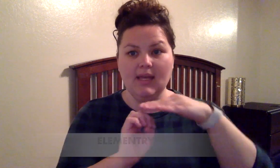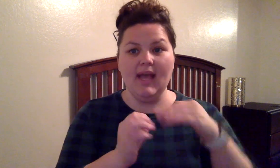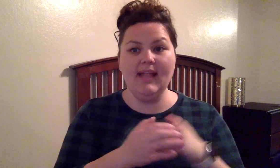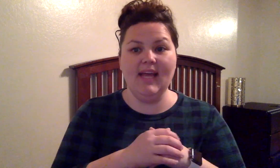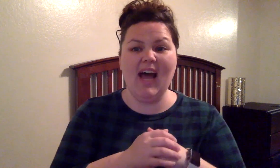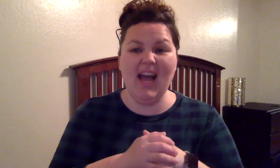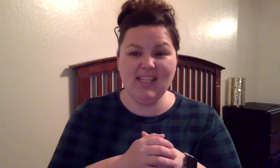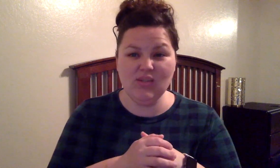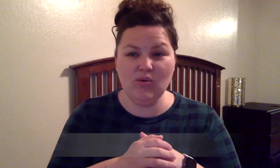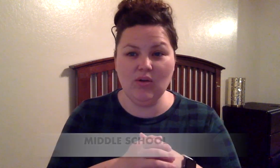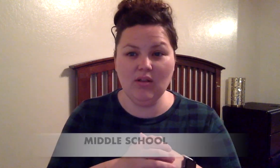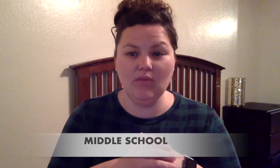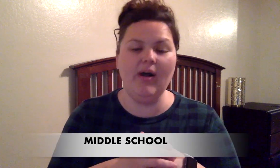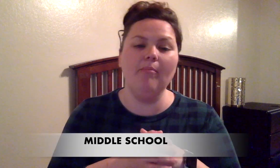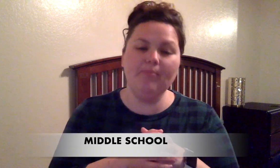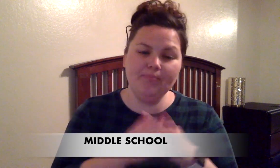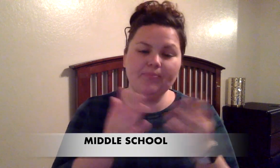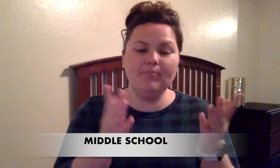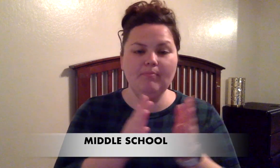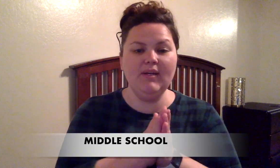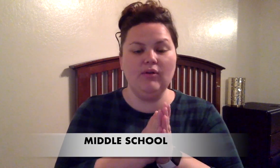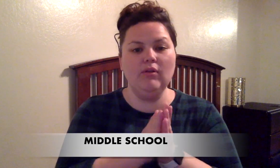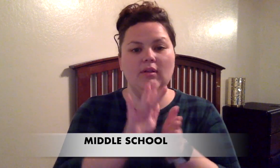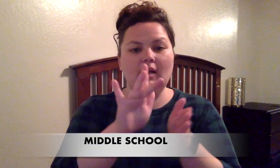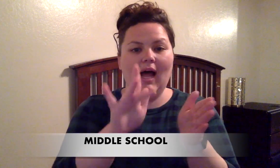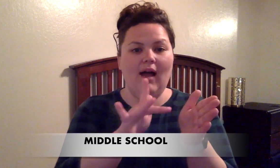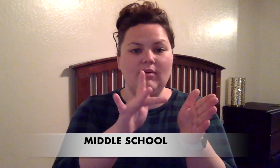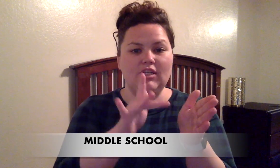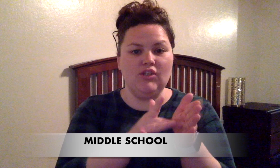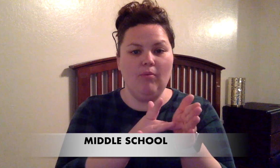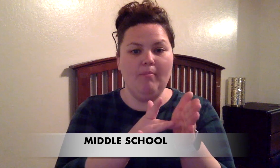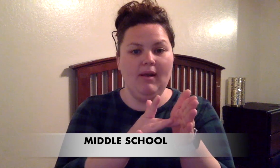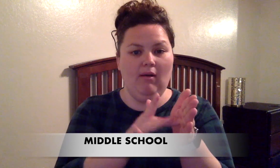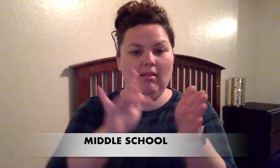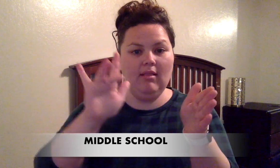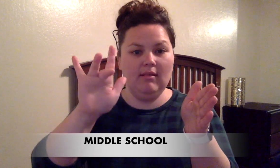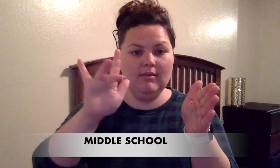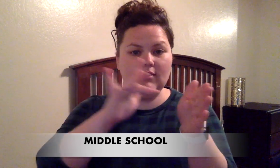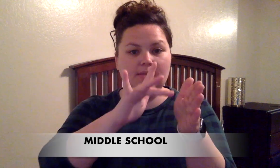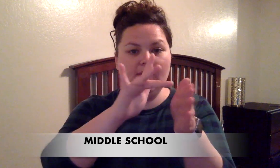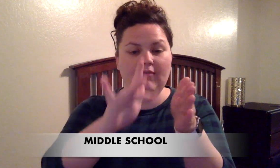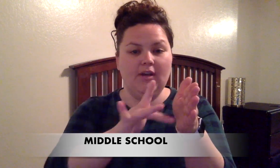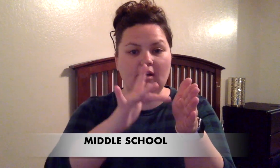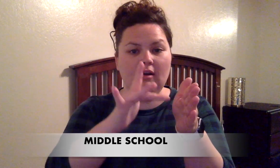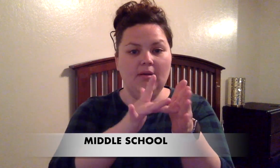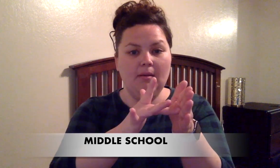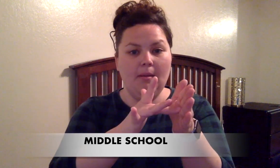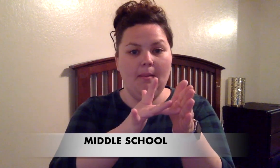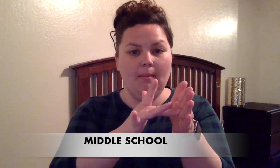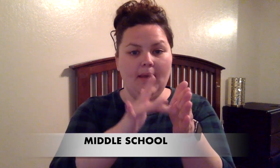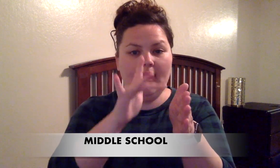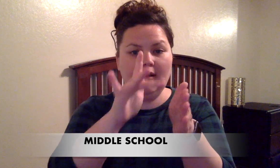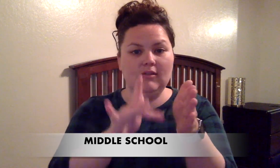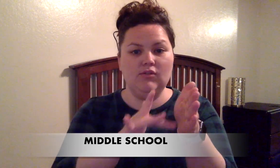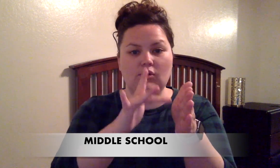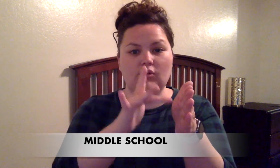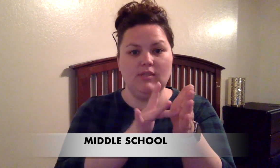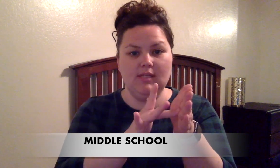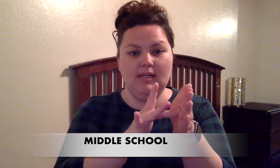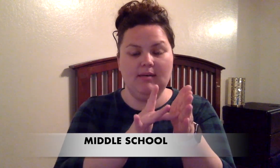And then high school, well, middle, I would just go middle. So it's the middle finger, and it circles and